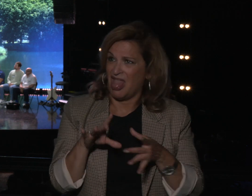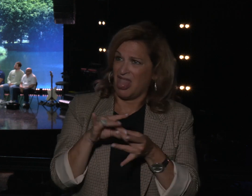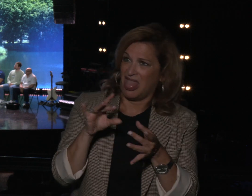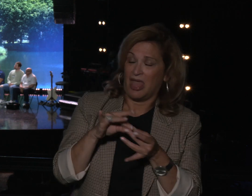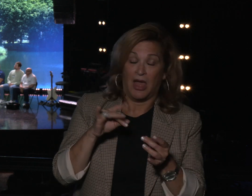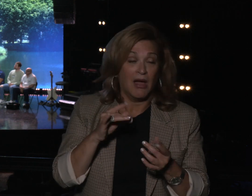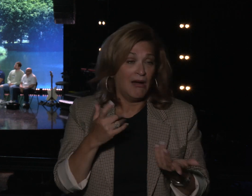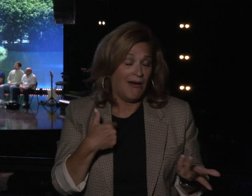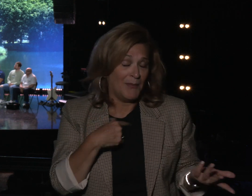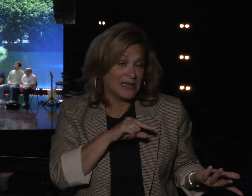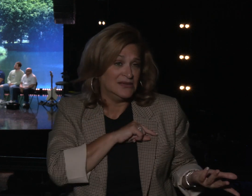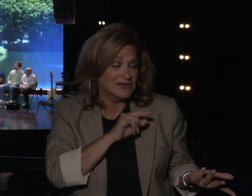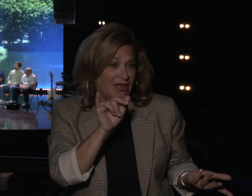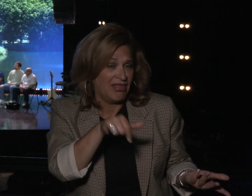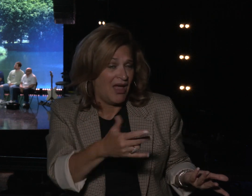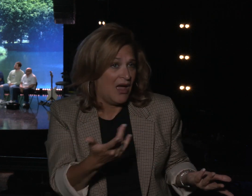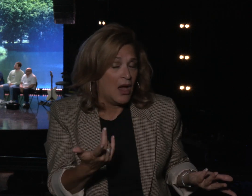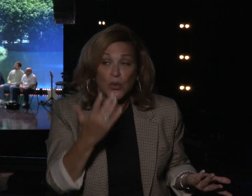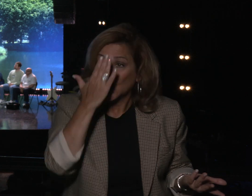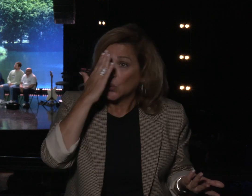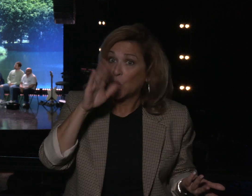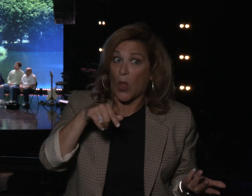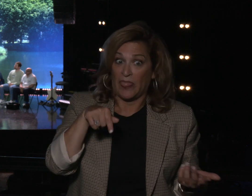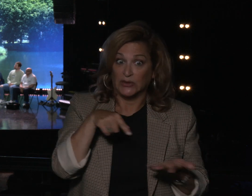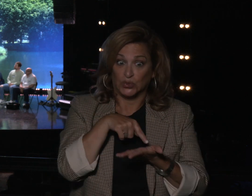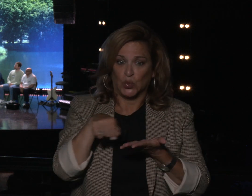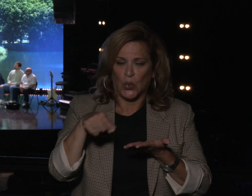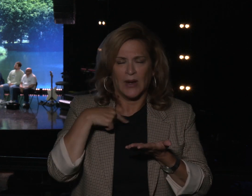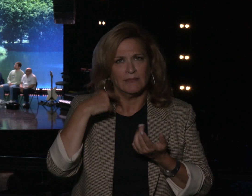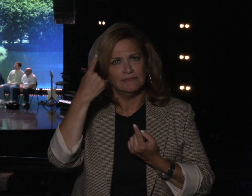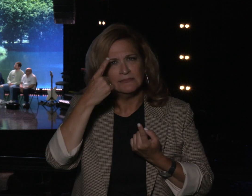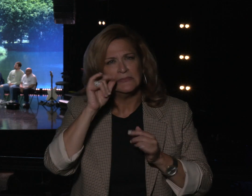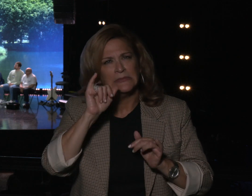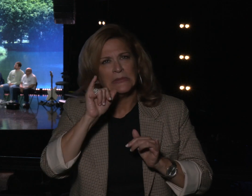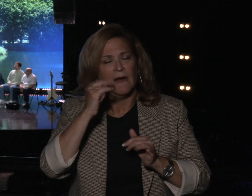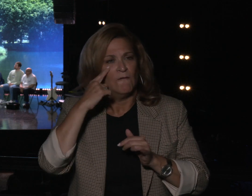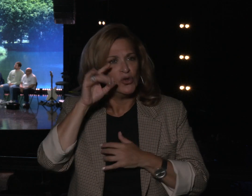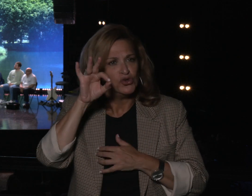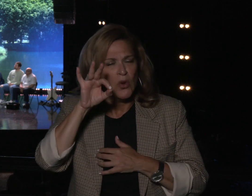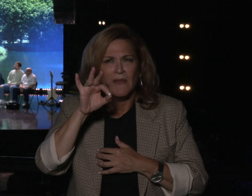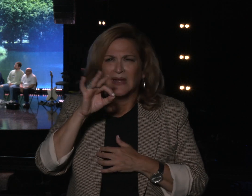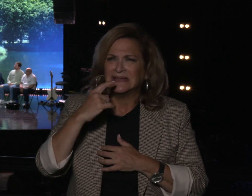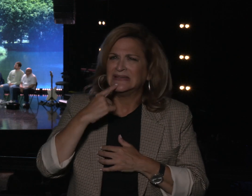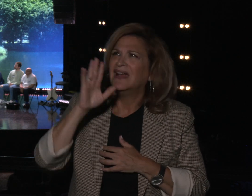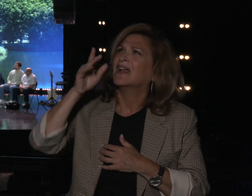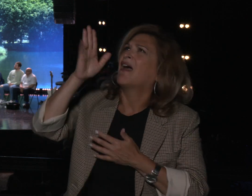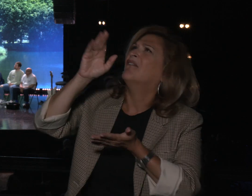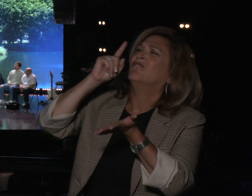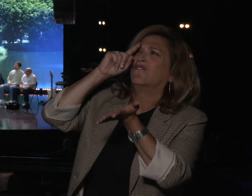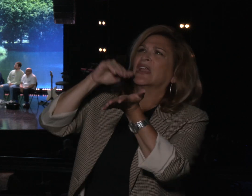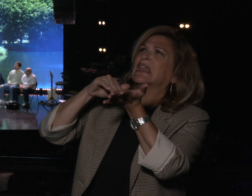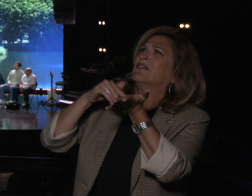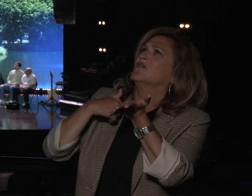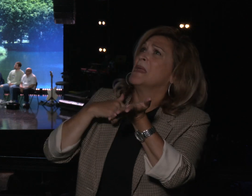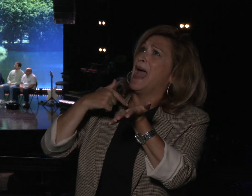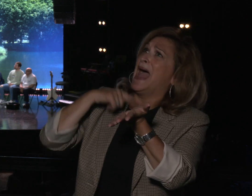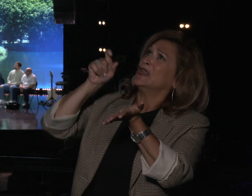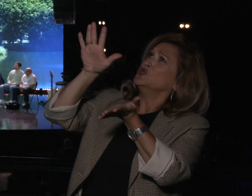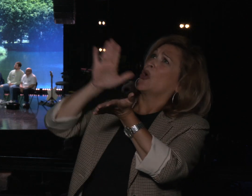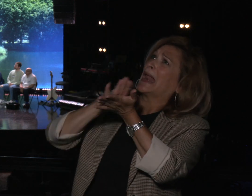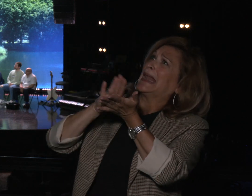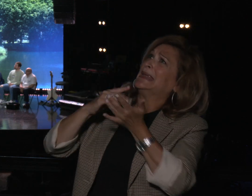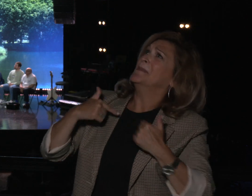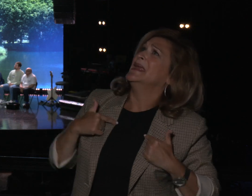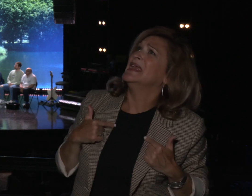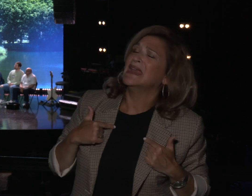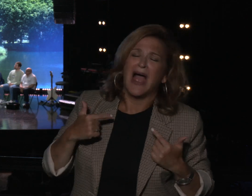I'm building this sermon this week and I'm thinking about this, I'm like, God, I need your forgiveness. God, I need your cleansing. Like, God,